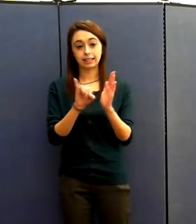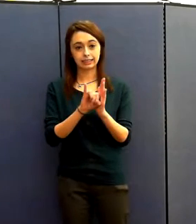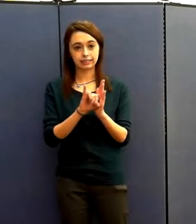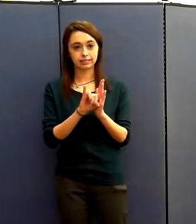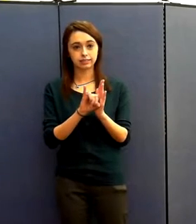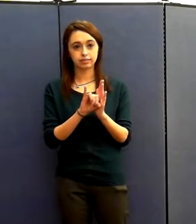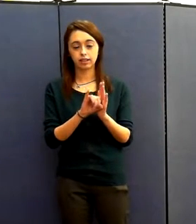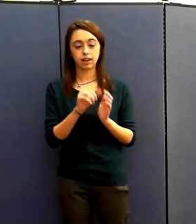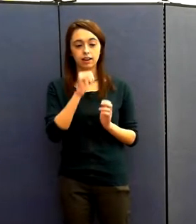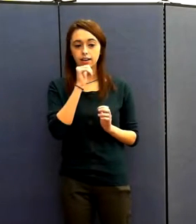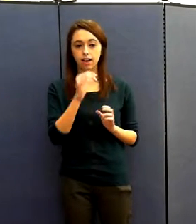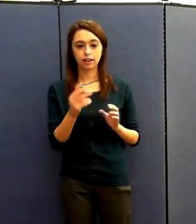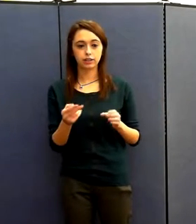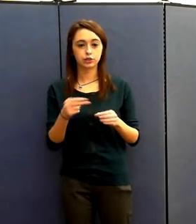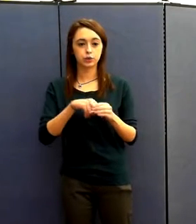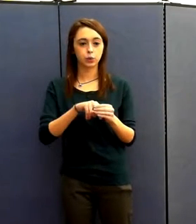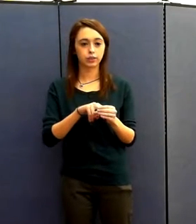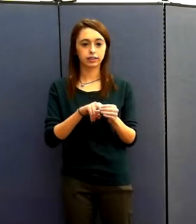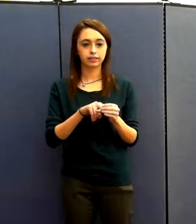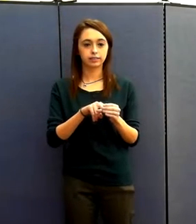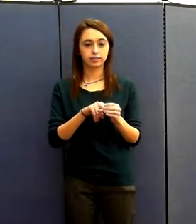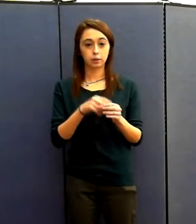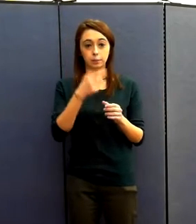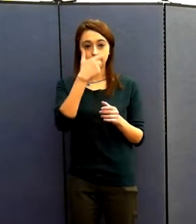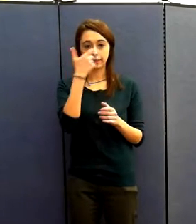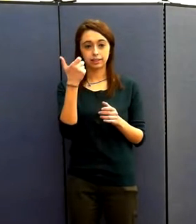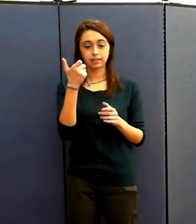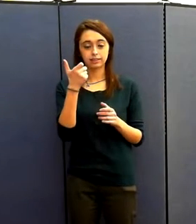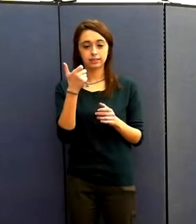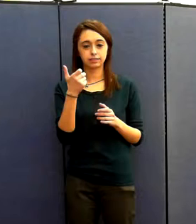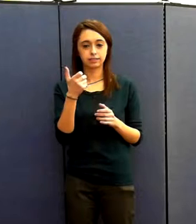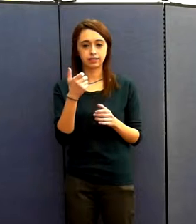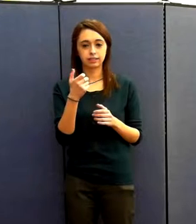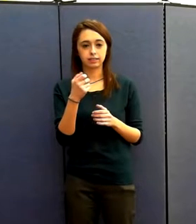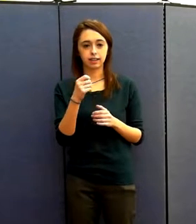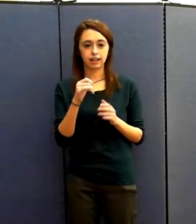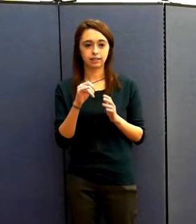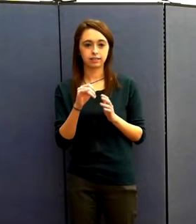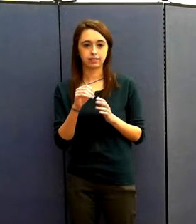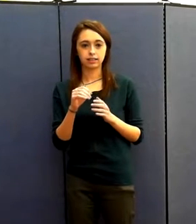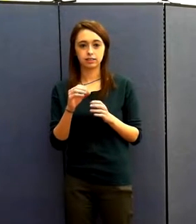joined because of an essentialist identity, as many communities